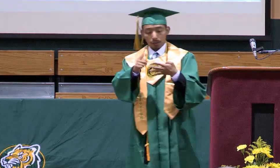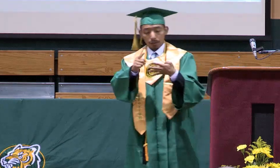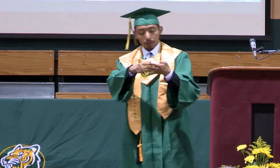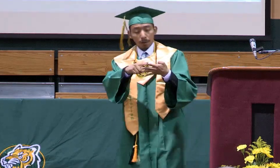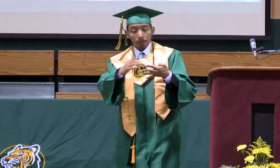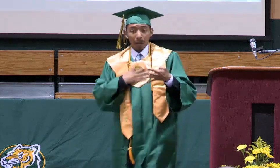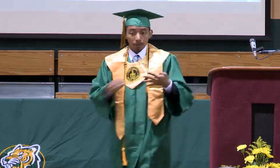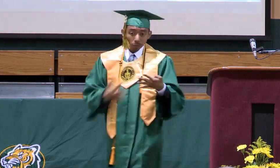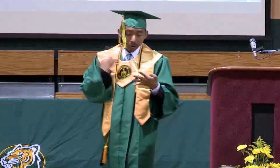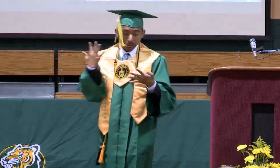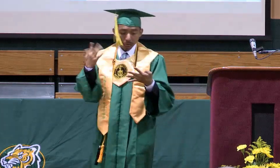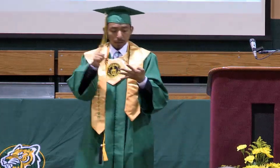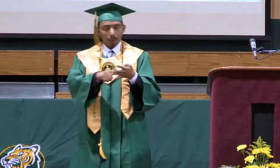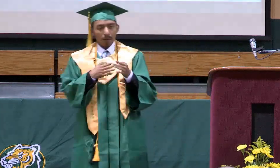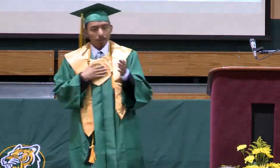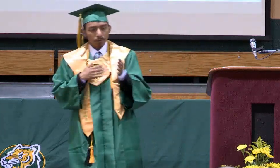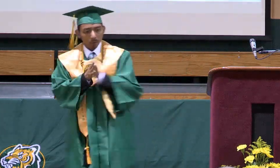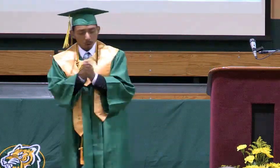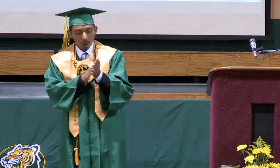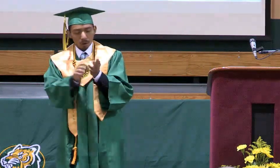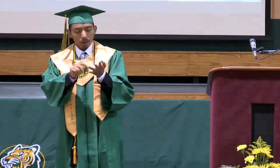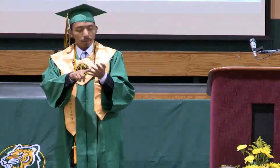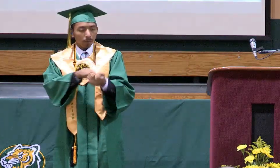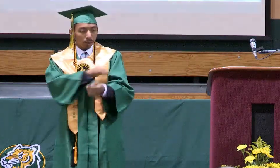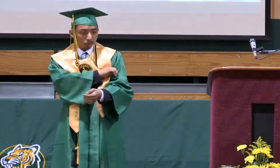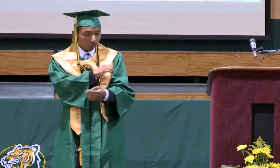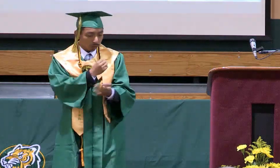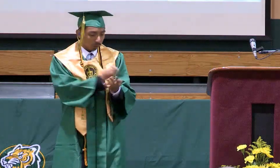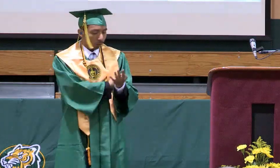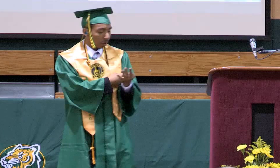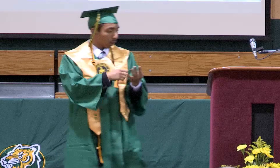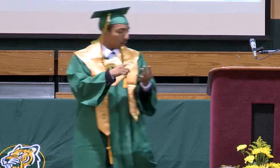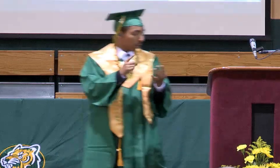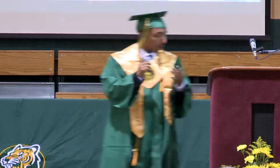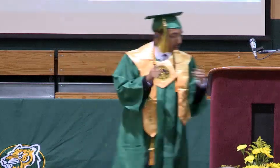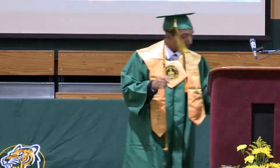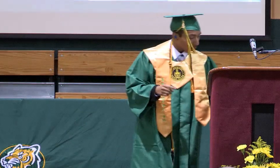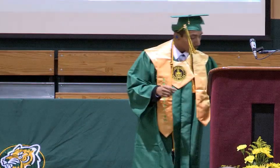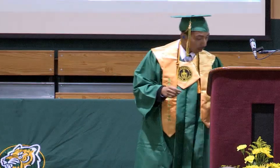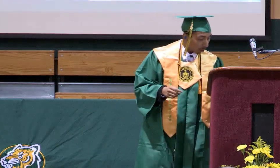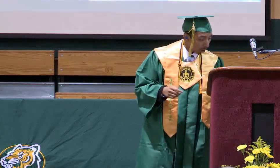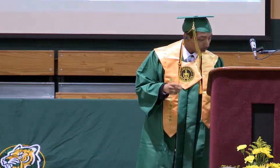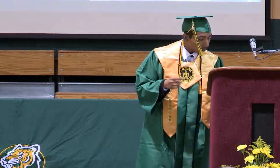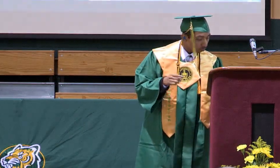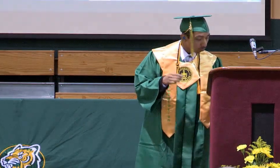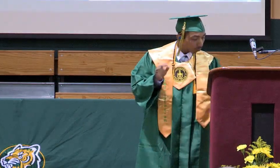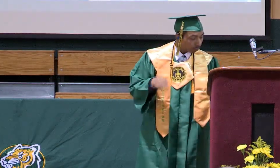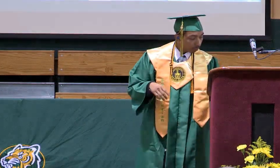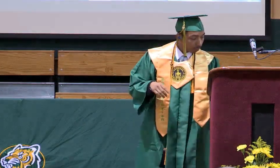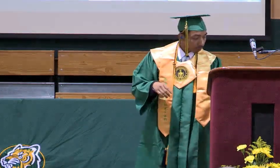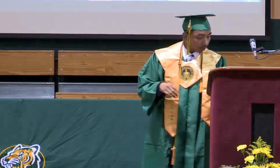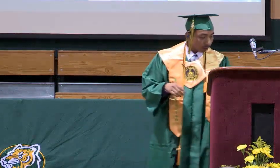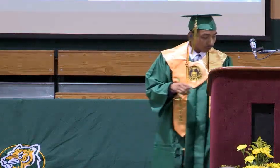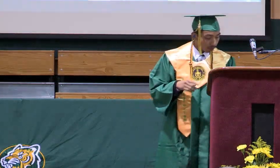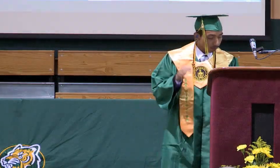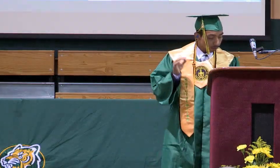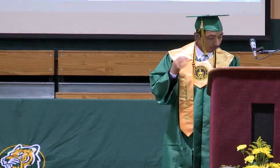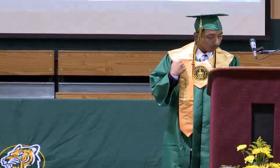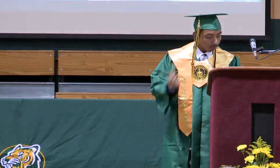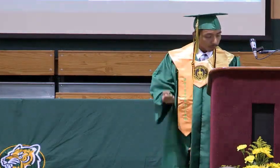My story, I hope that it's been inspirational, somewhat motivational, and given you energy or has empowered